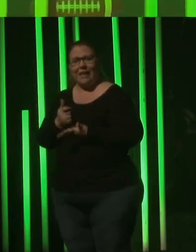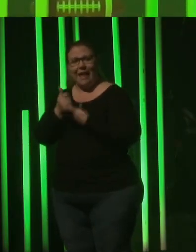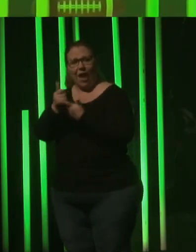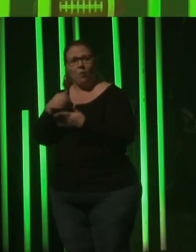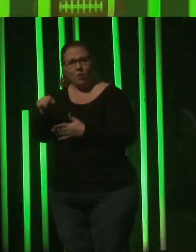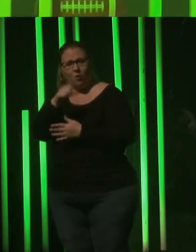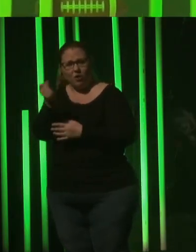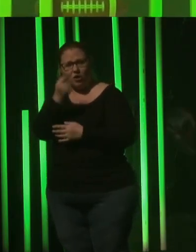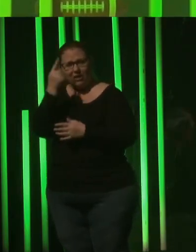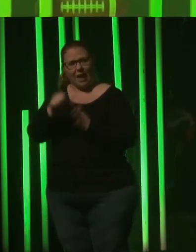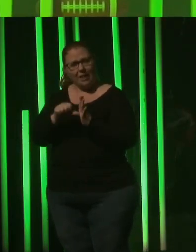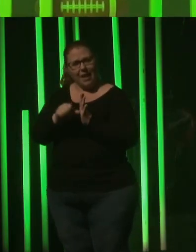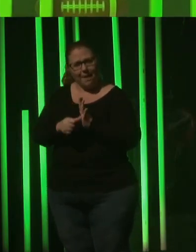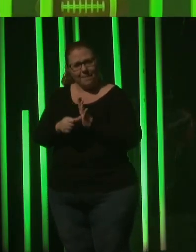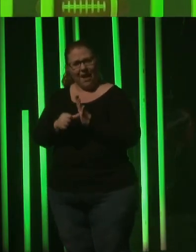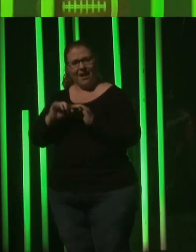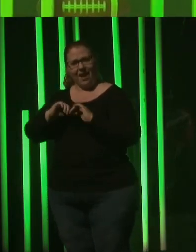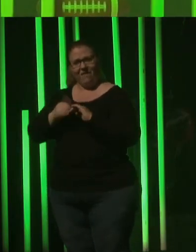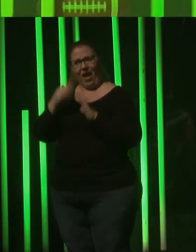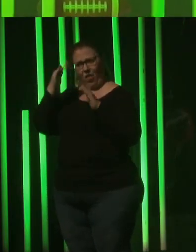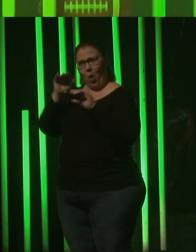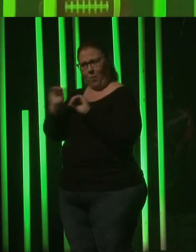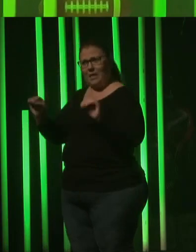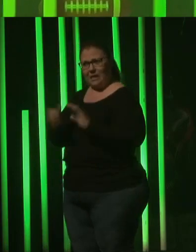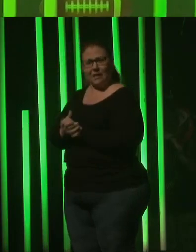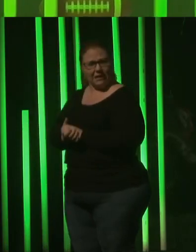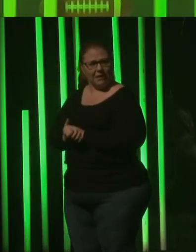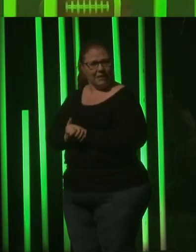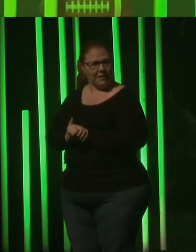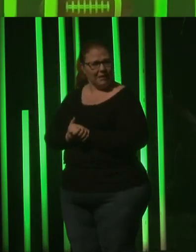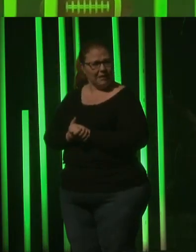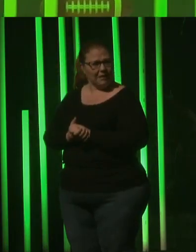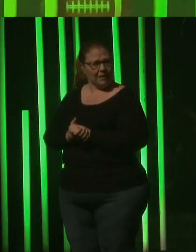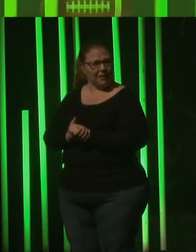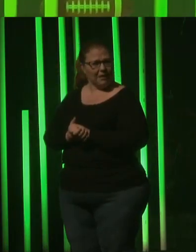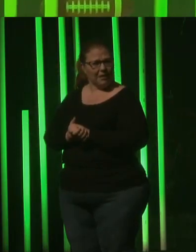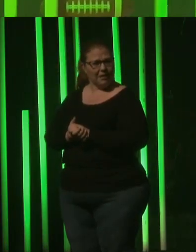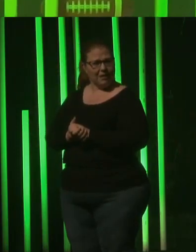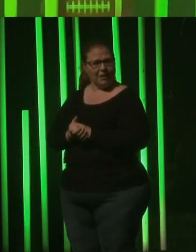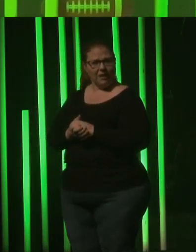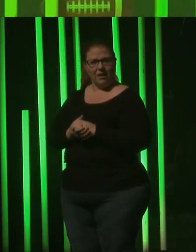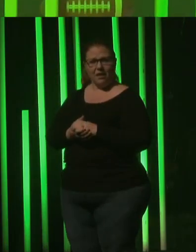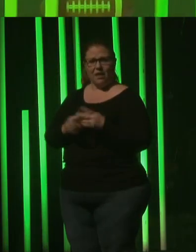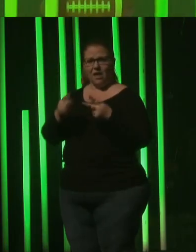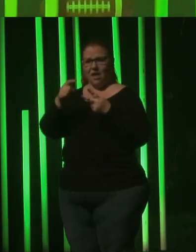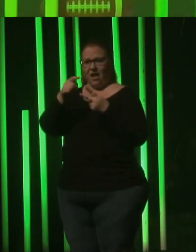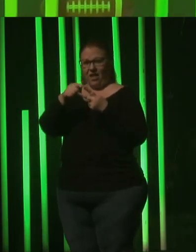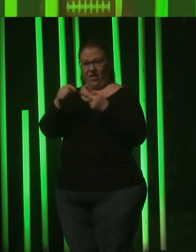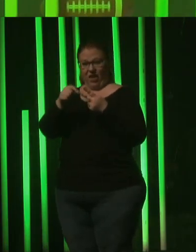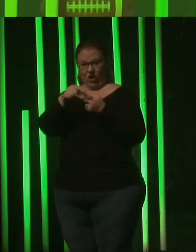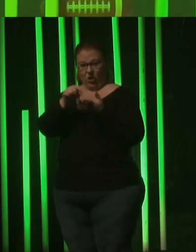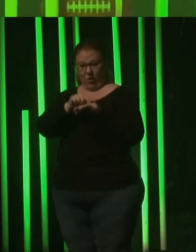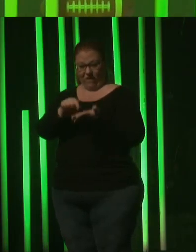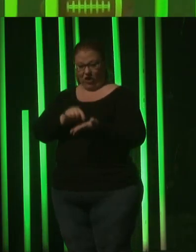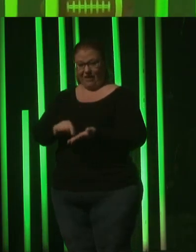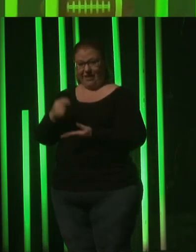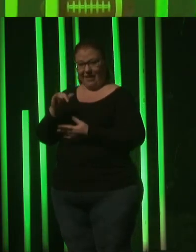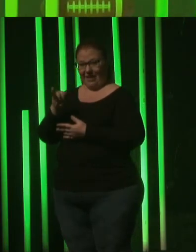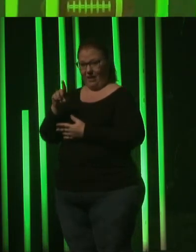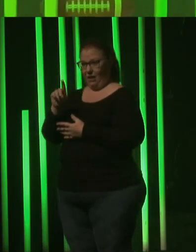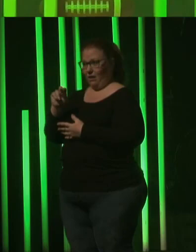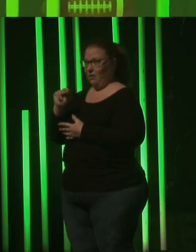impact of how hopeless Gideon was. There are two verses that talk about that Gideon speaks in the